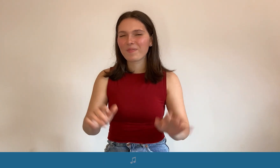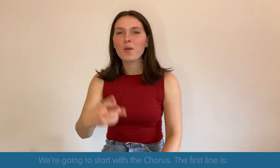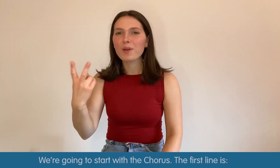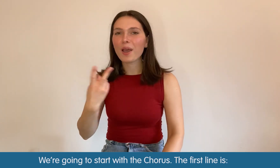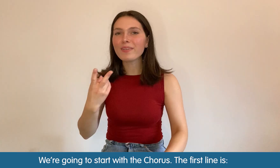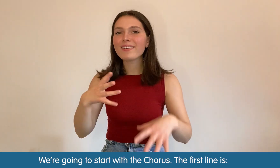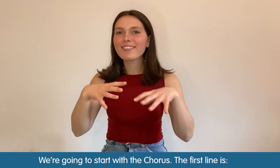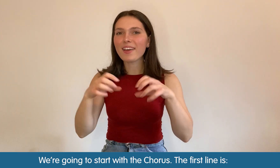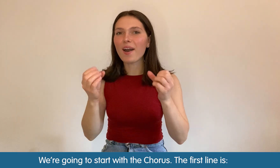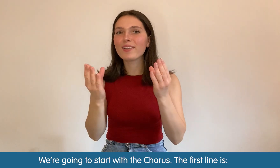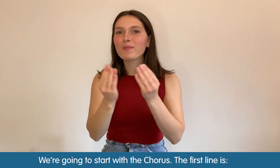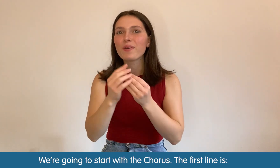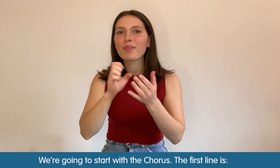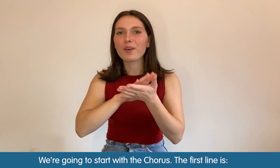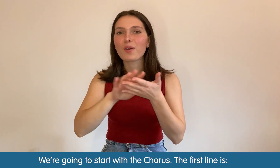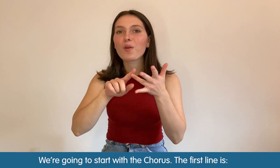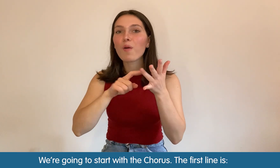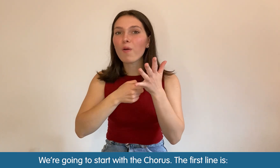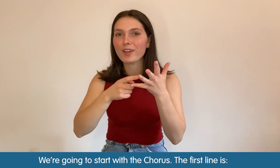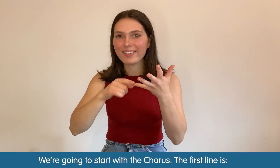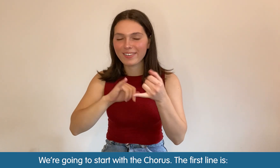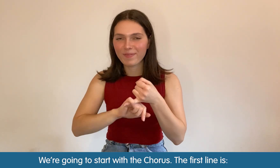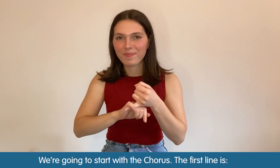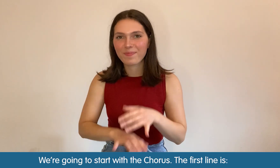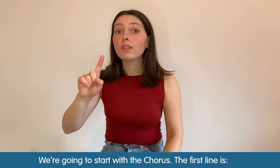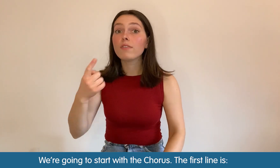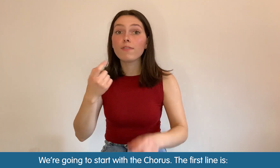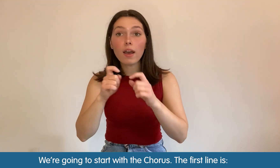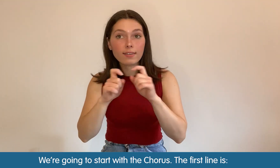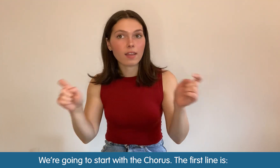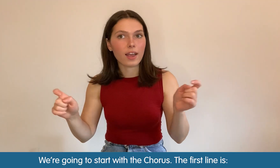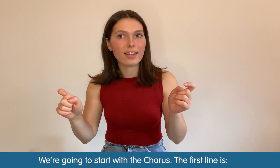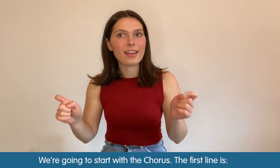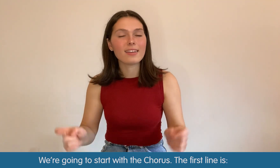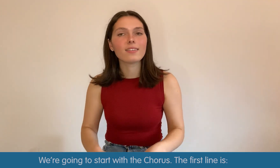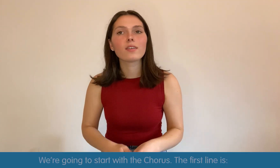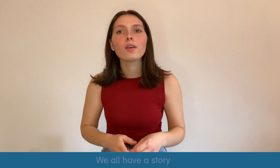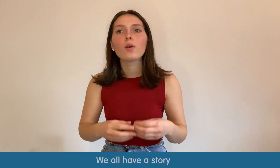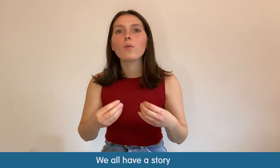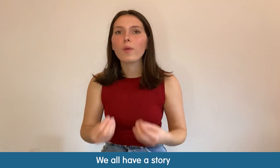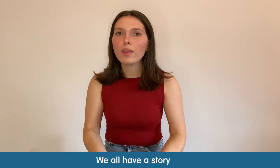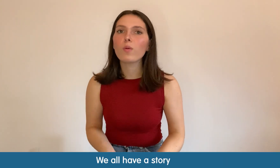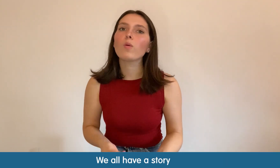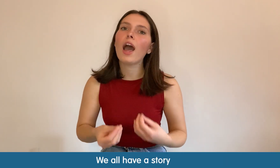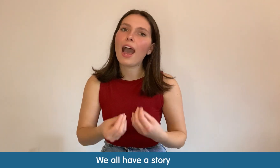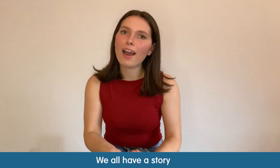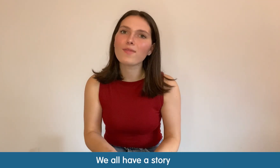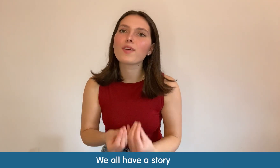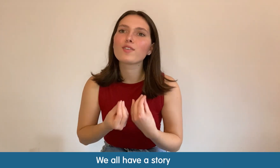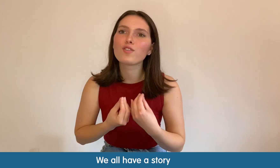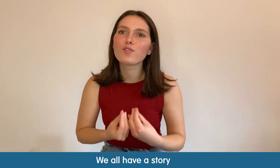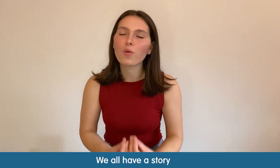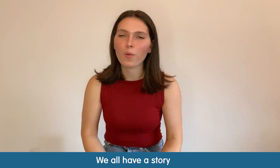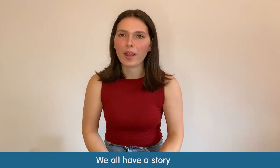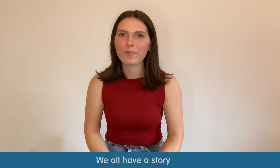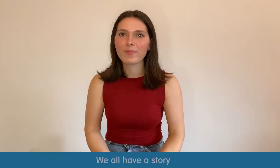We're going to start with the chorus. The first line is, we all have a story.